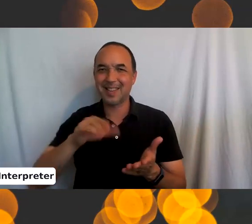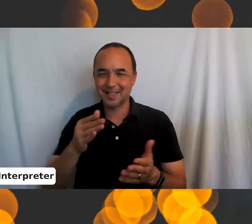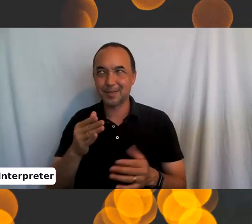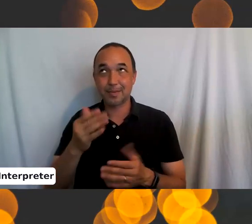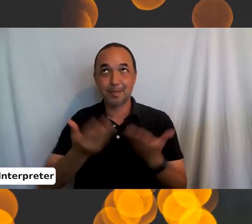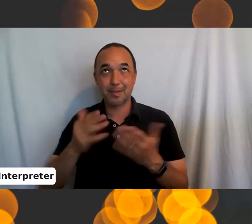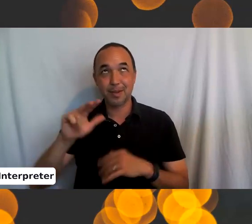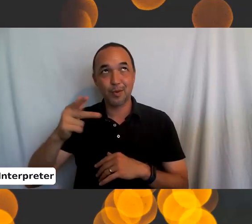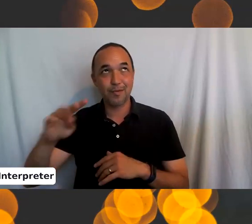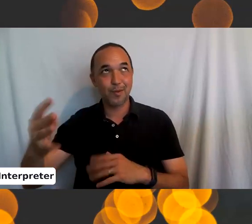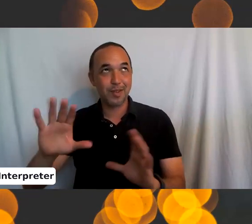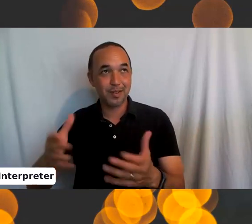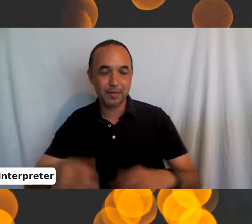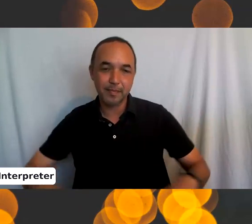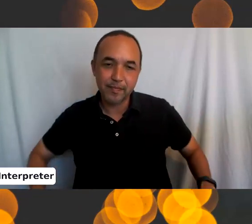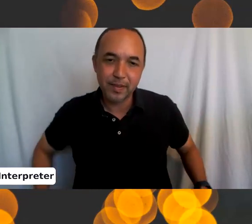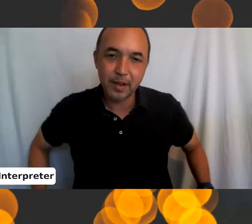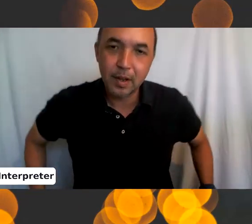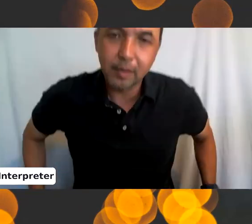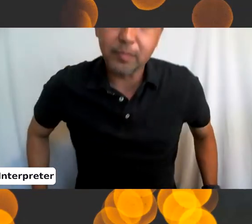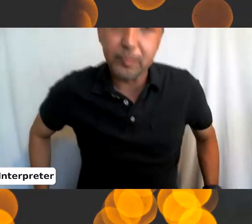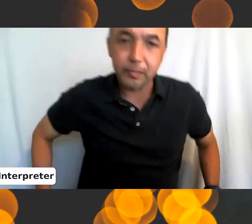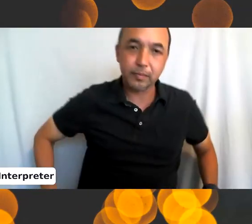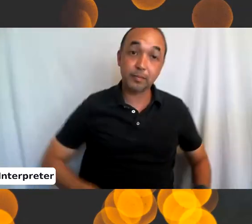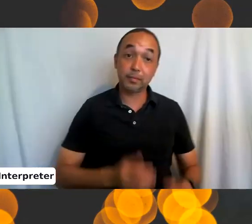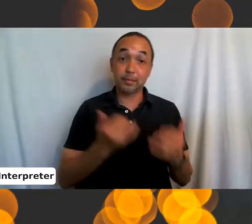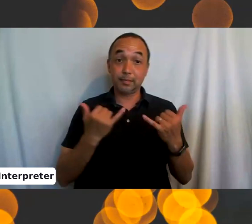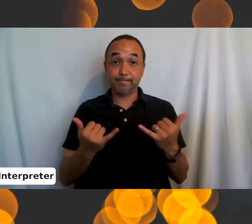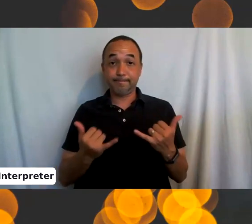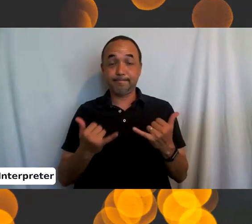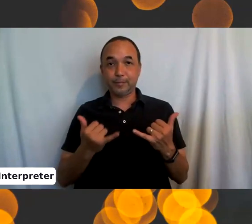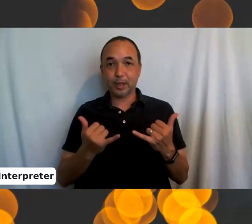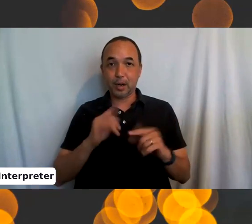So that's how I feel about that. Now, when you're going on your investigations,